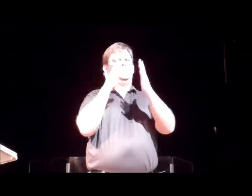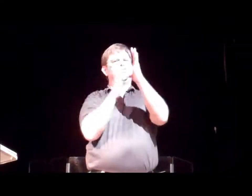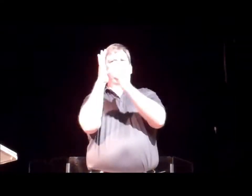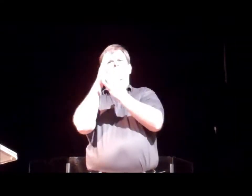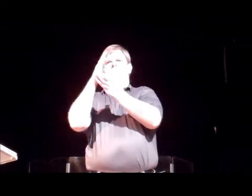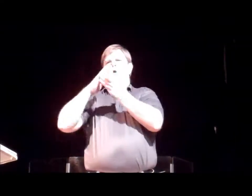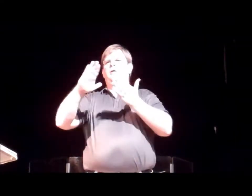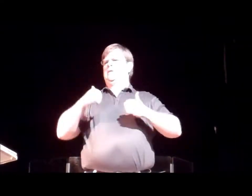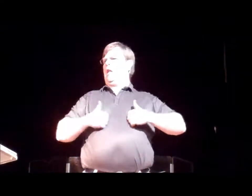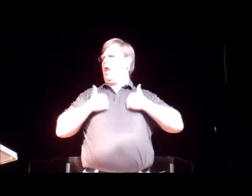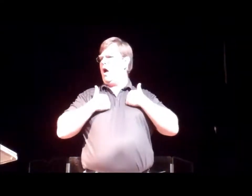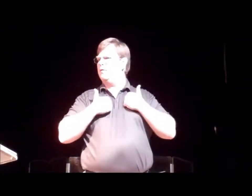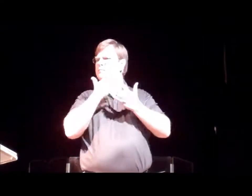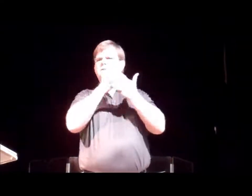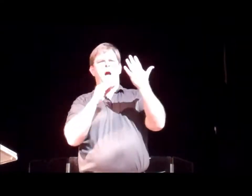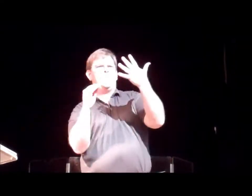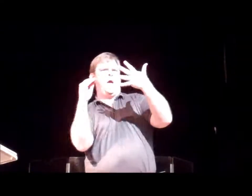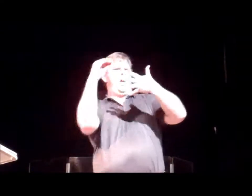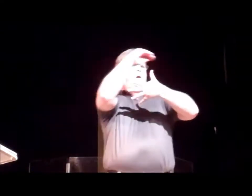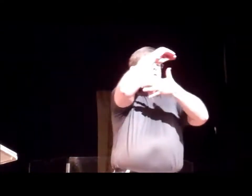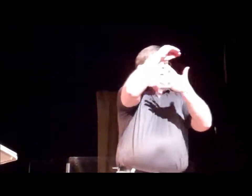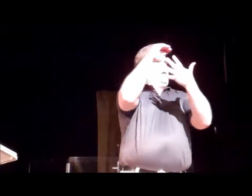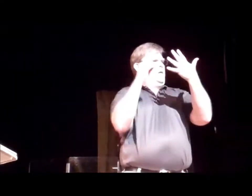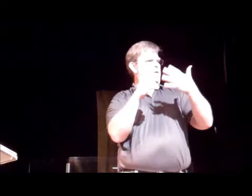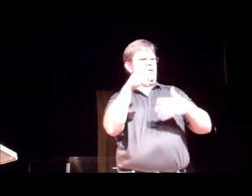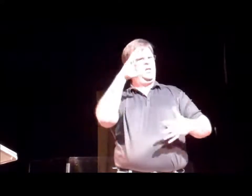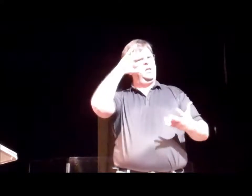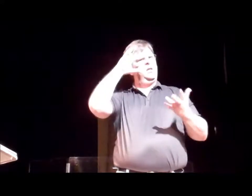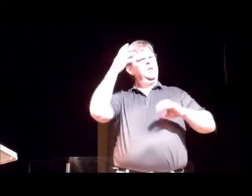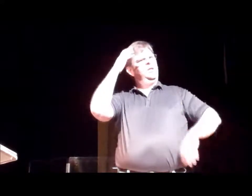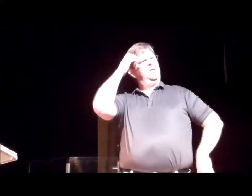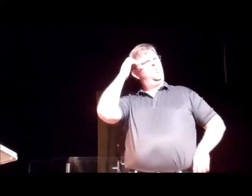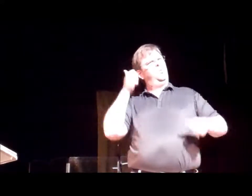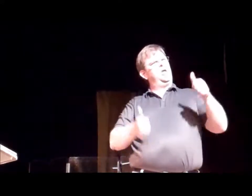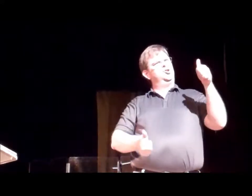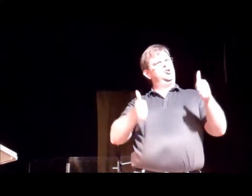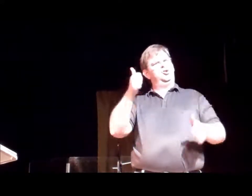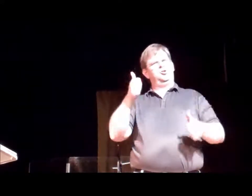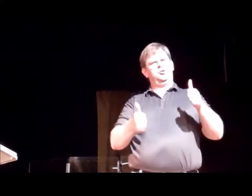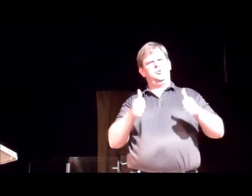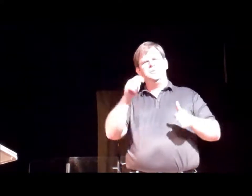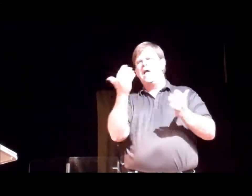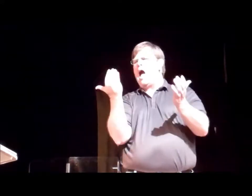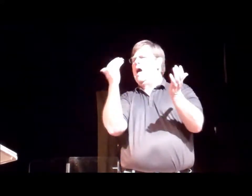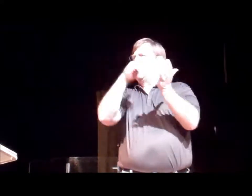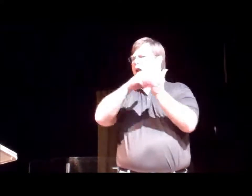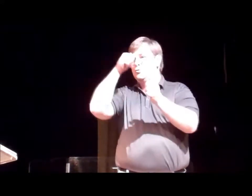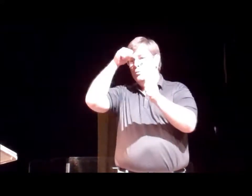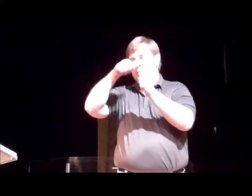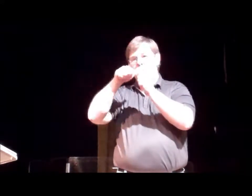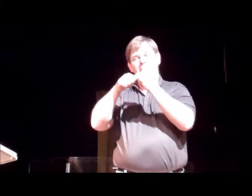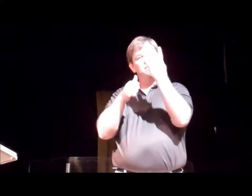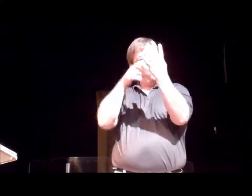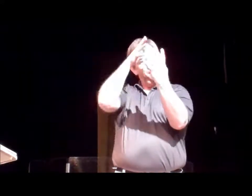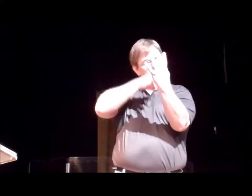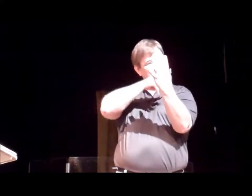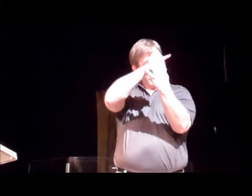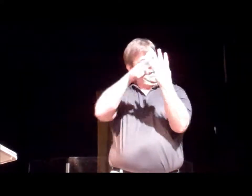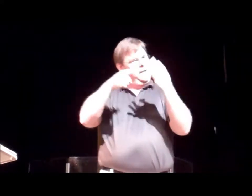the sayings may have occurred in a different order in Jesus' life. So the chronology may be different, and you may be wondering to whom you should